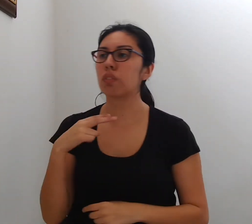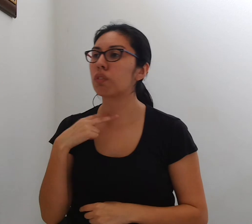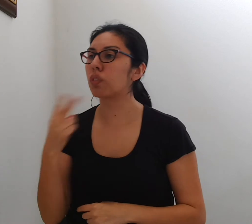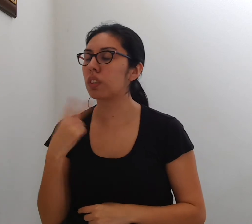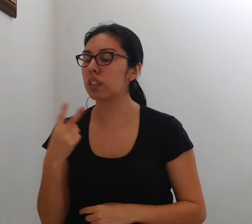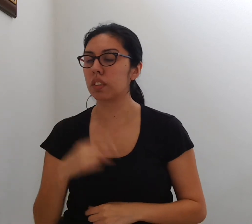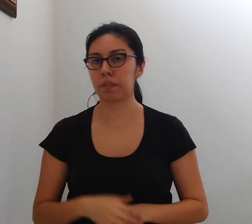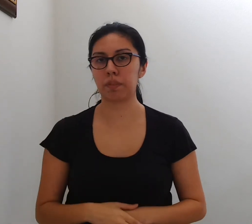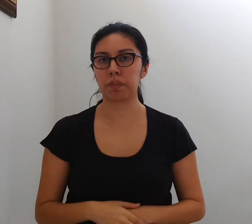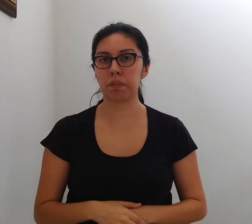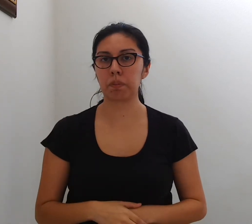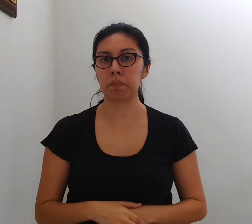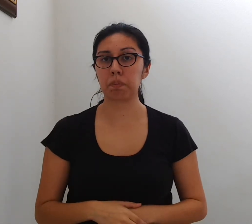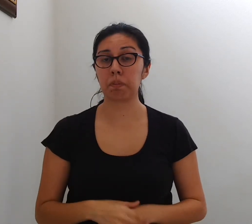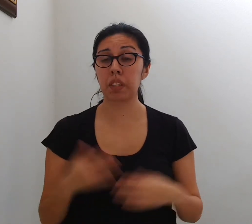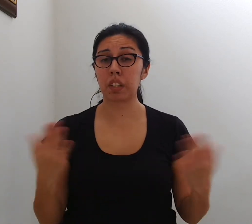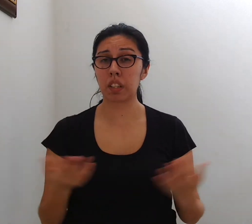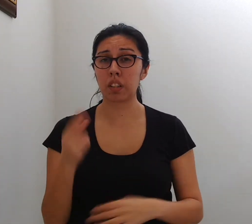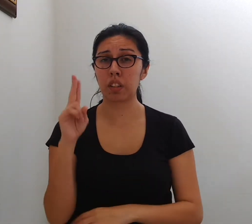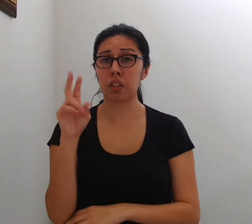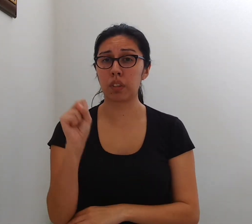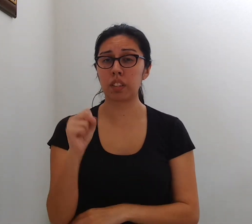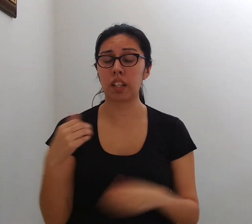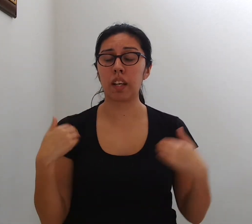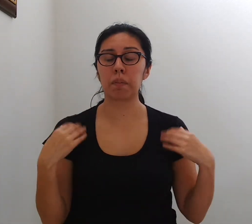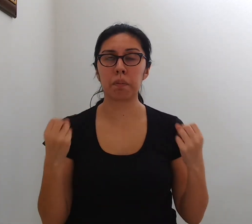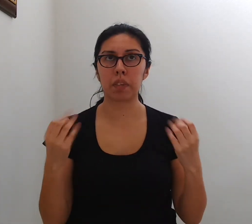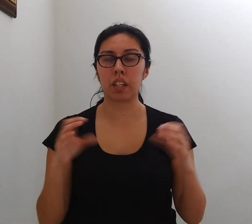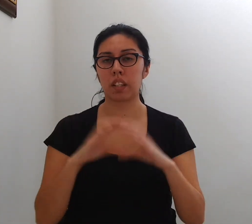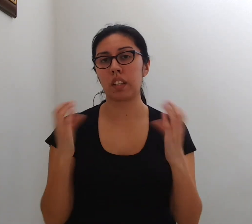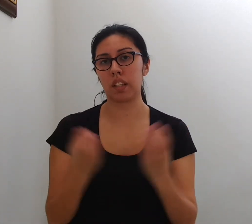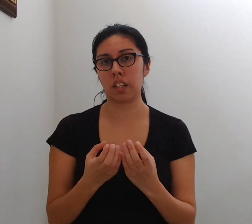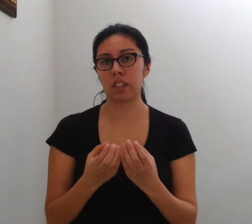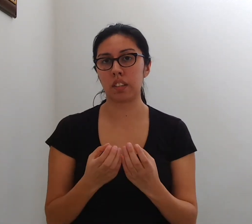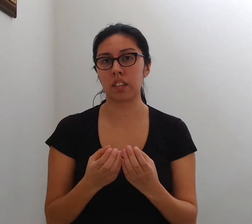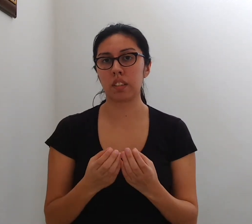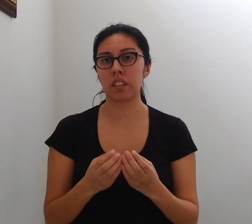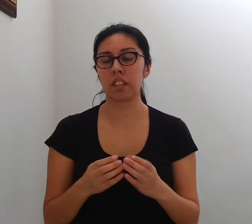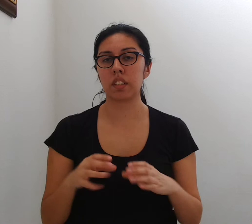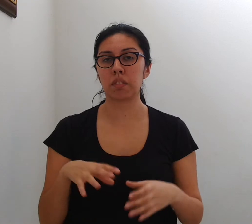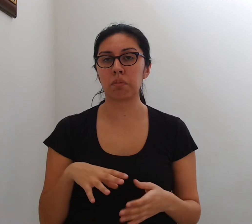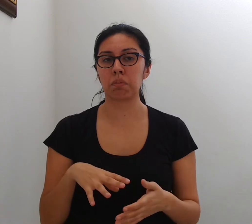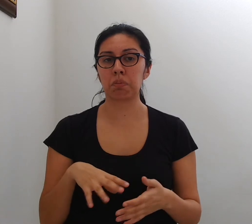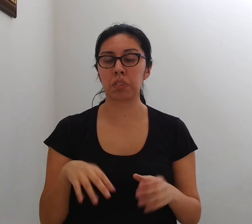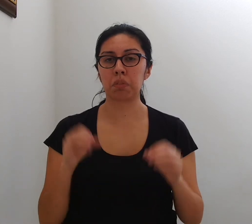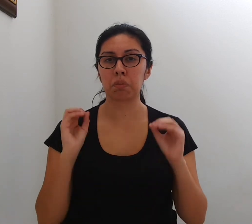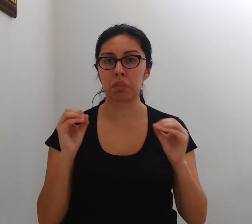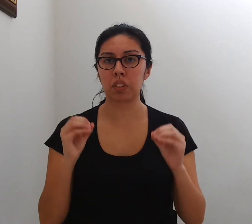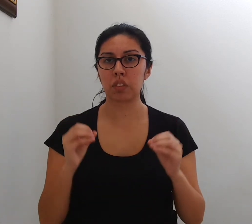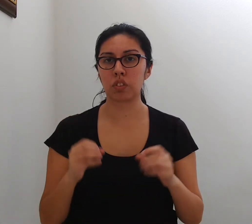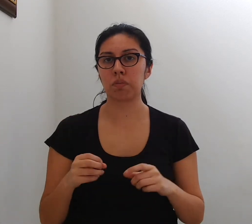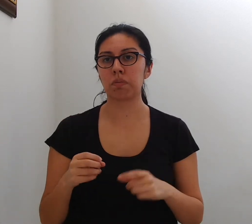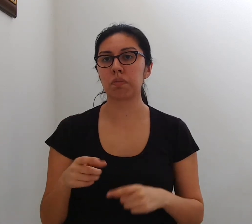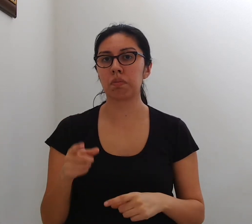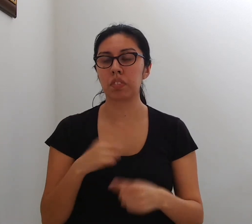of manual communication. Although some instructors in these classes hope to try to prepare their